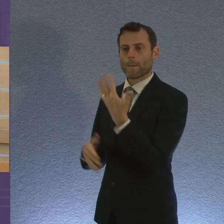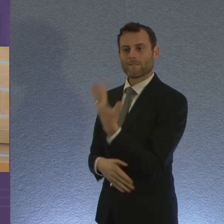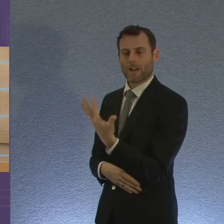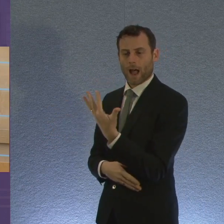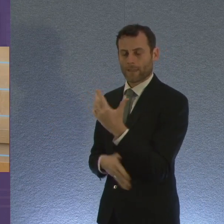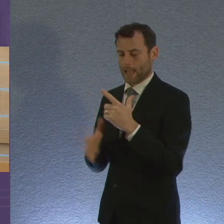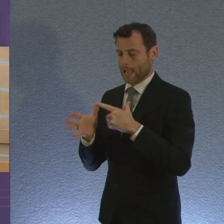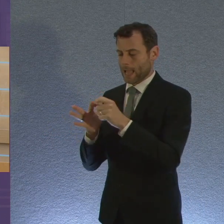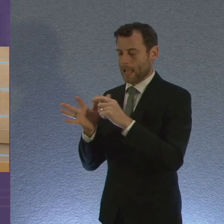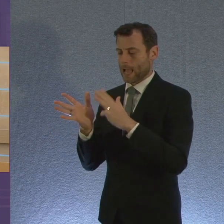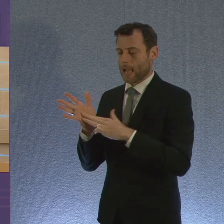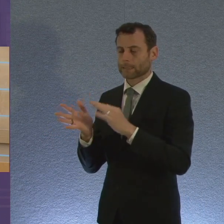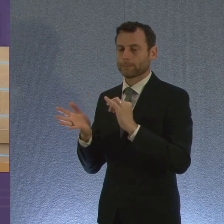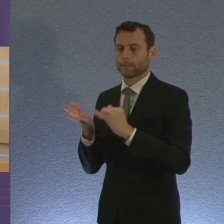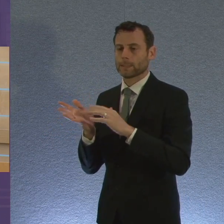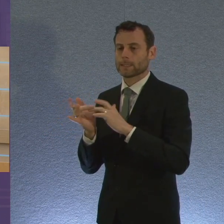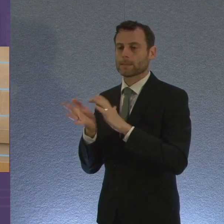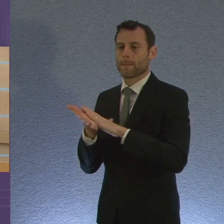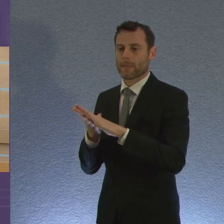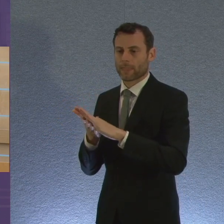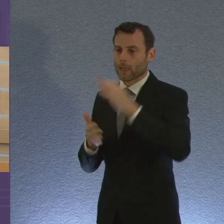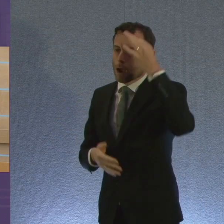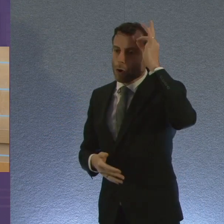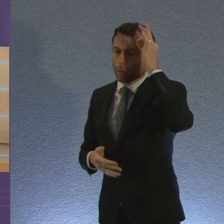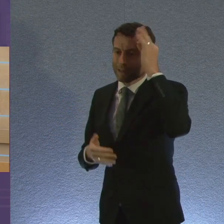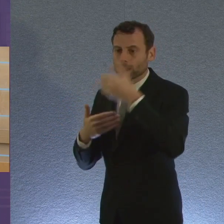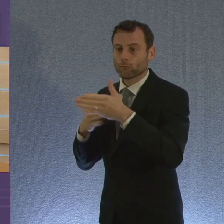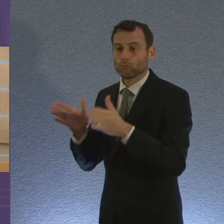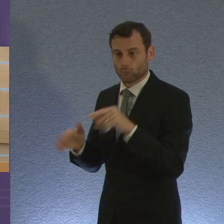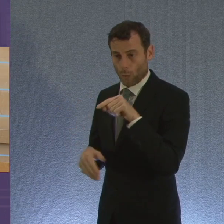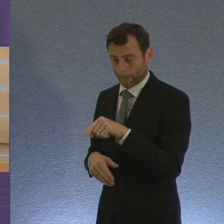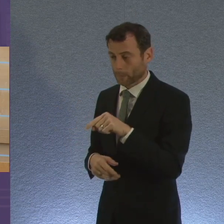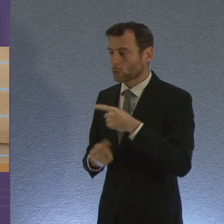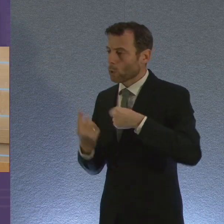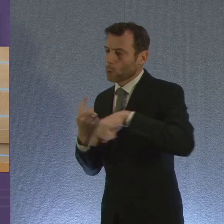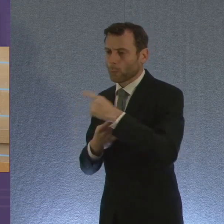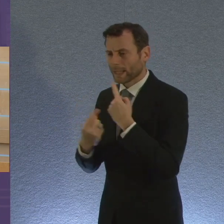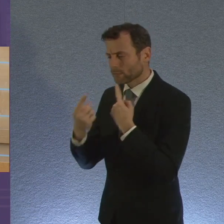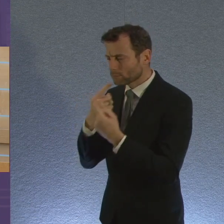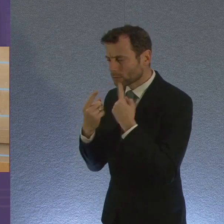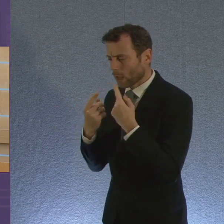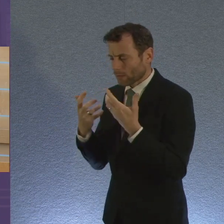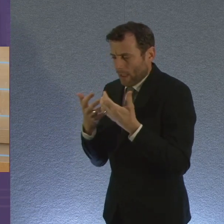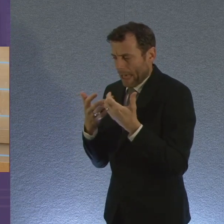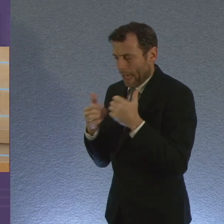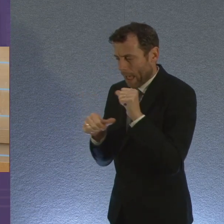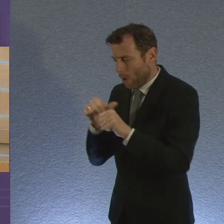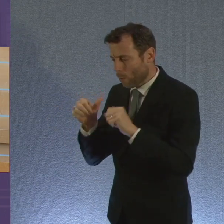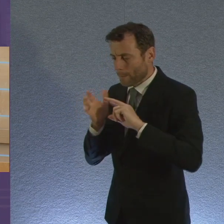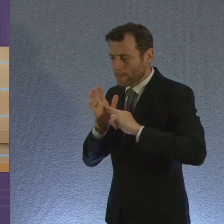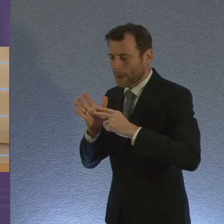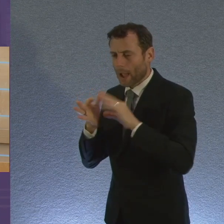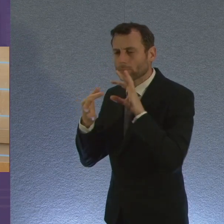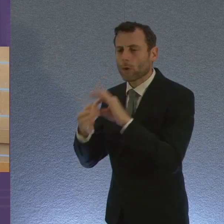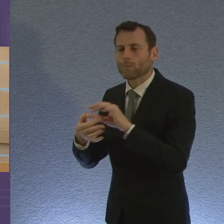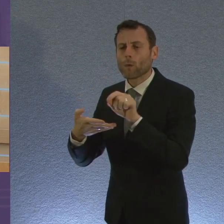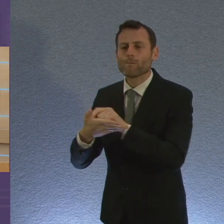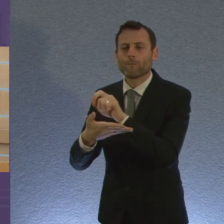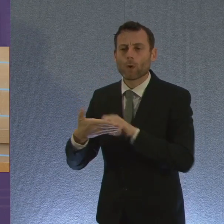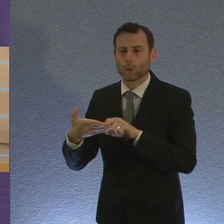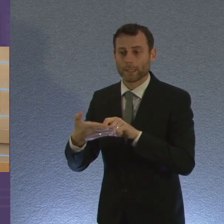5 at 10:15, just to discuss voting arrangements. We're expecting, possibly